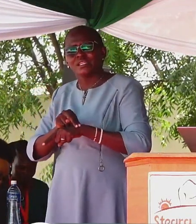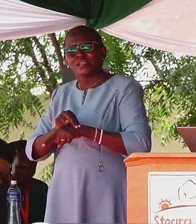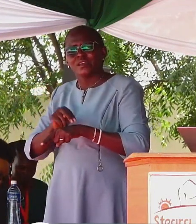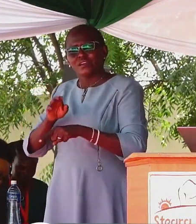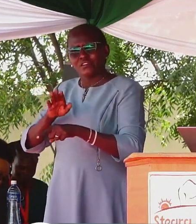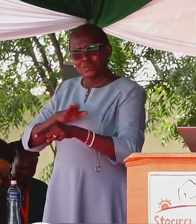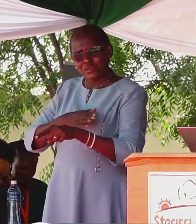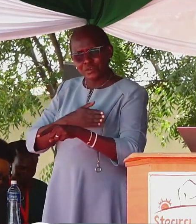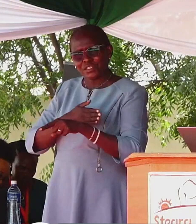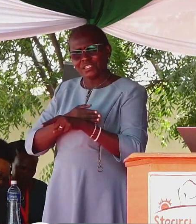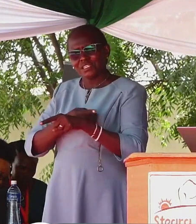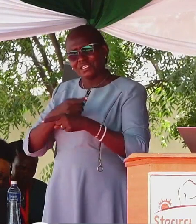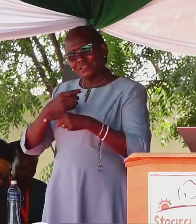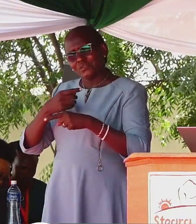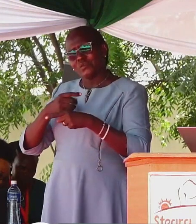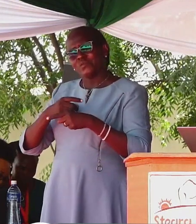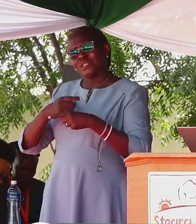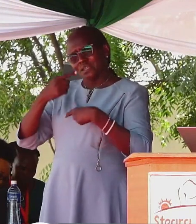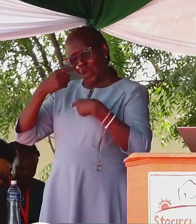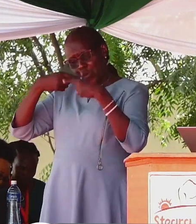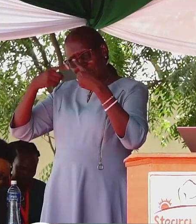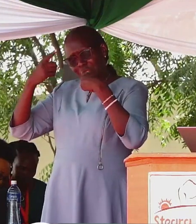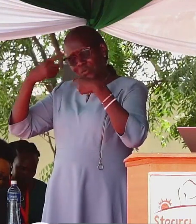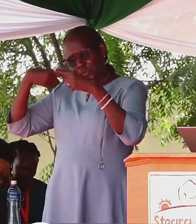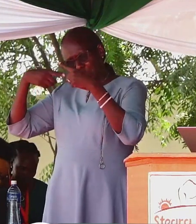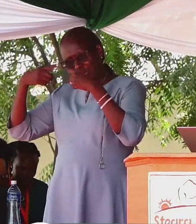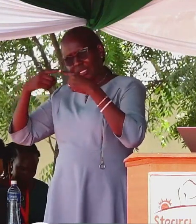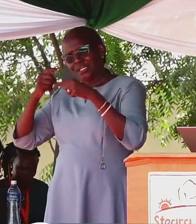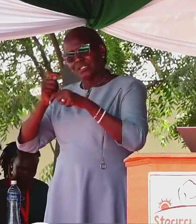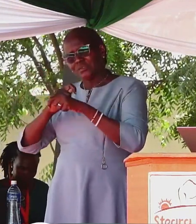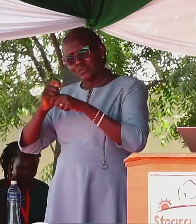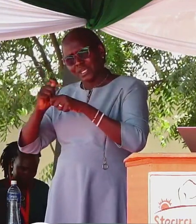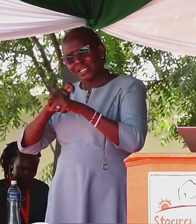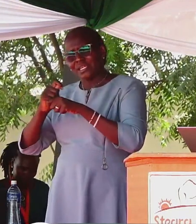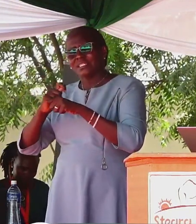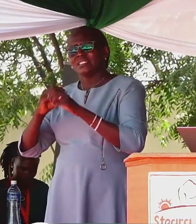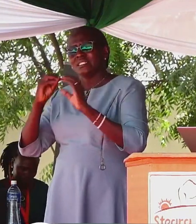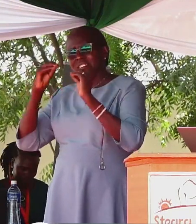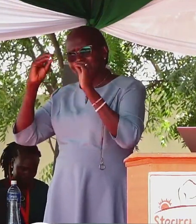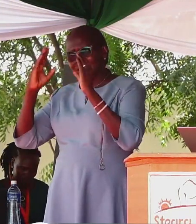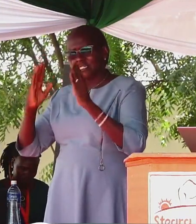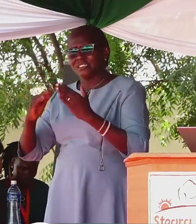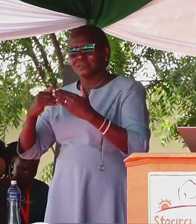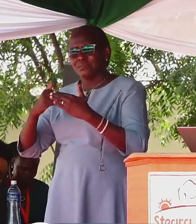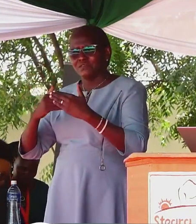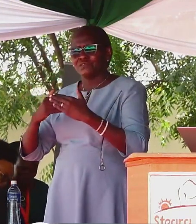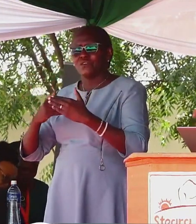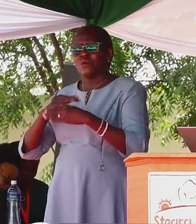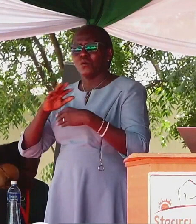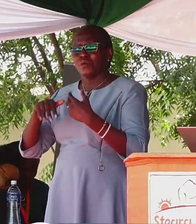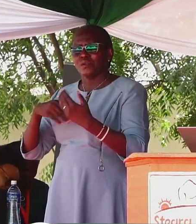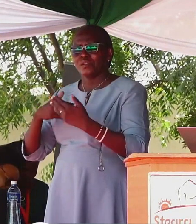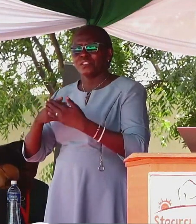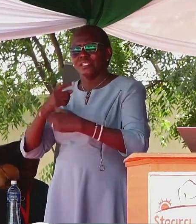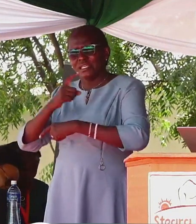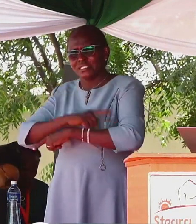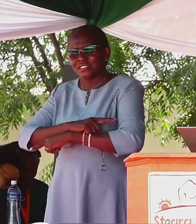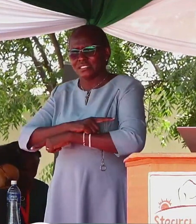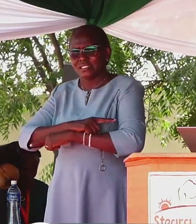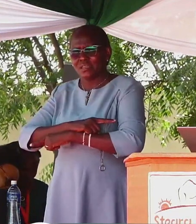we also perform very well, and we always train our teachers before all this. We have